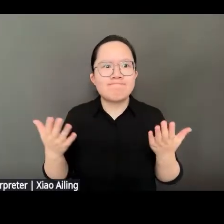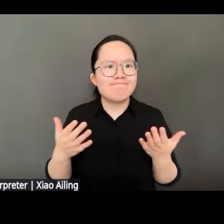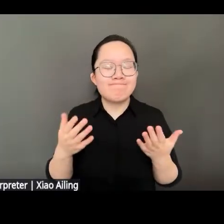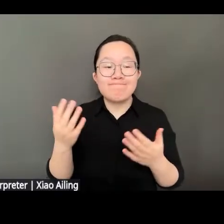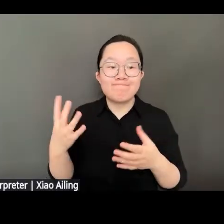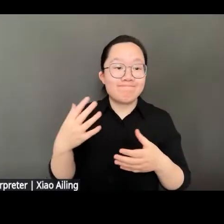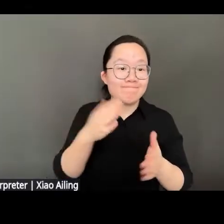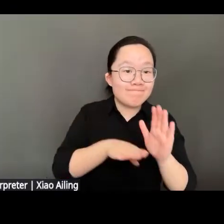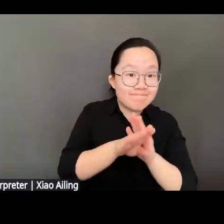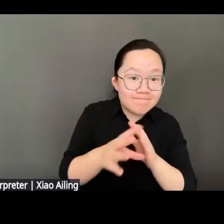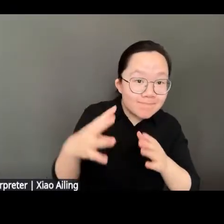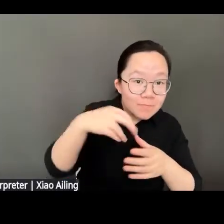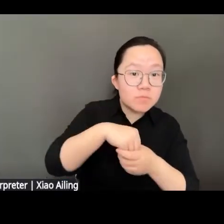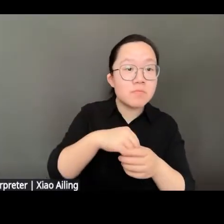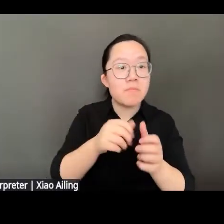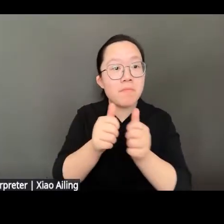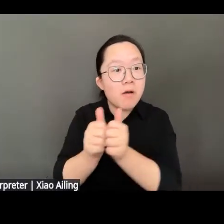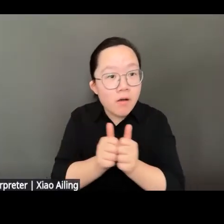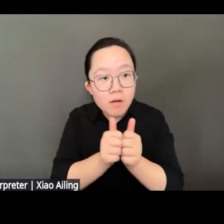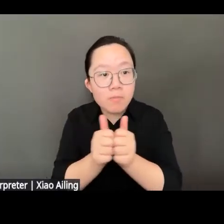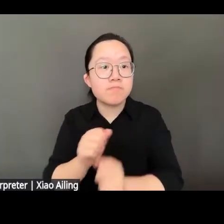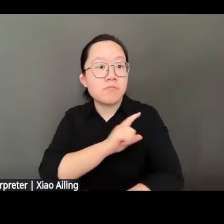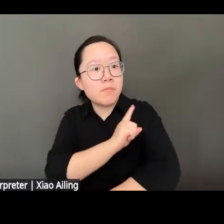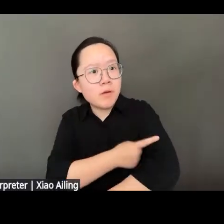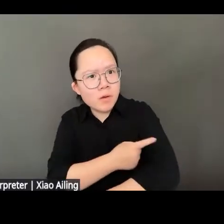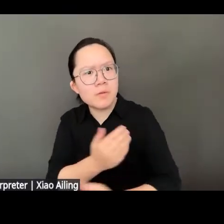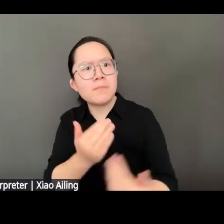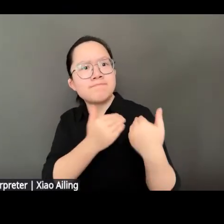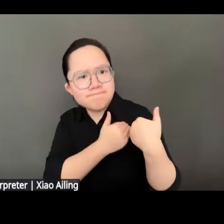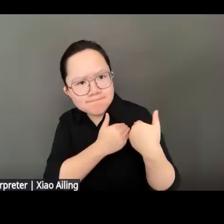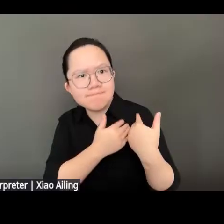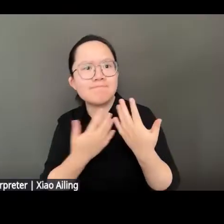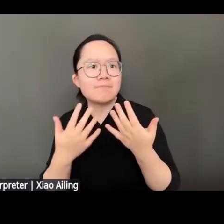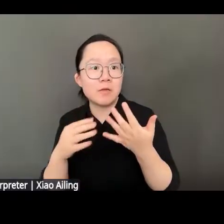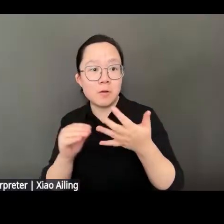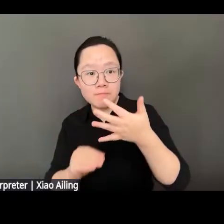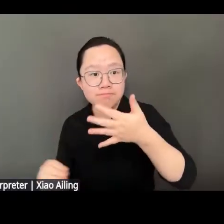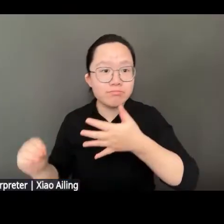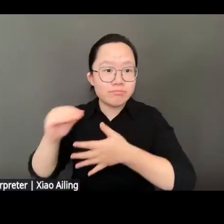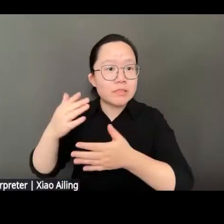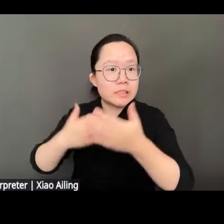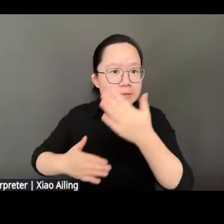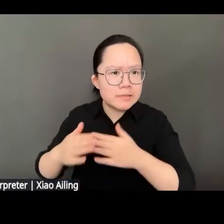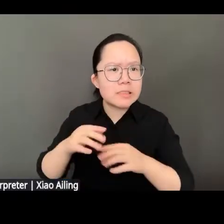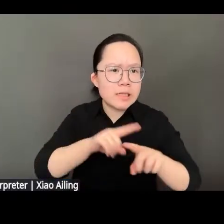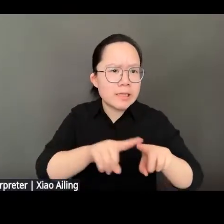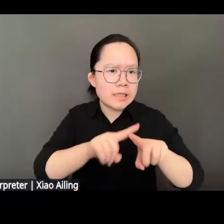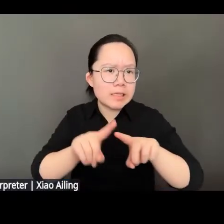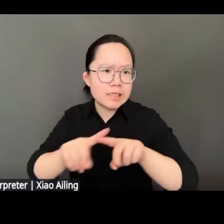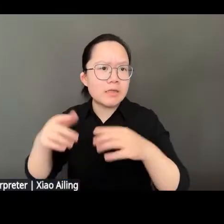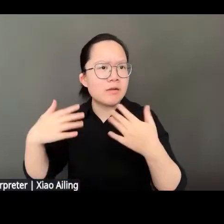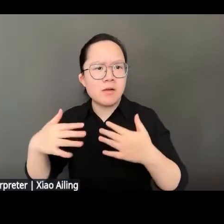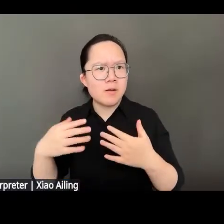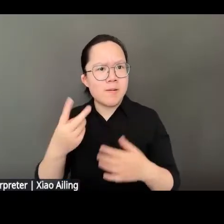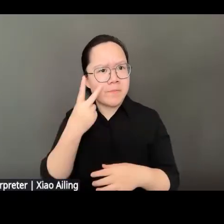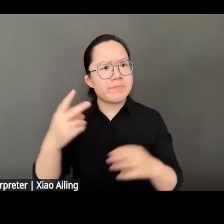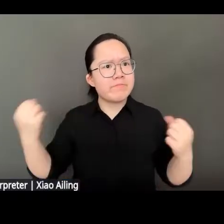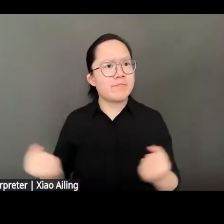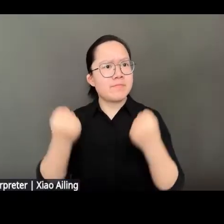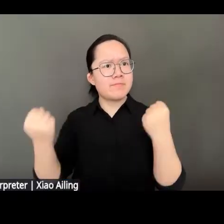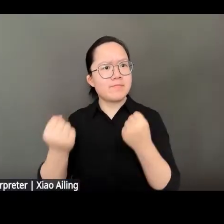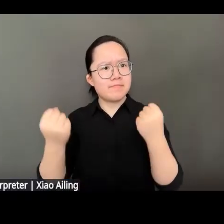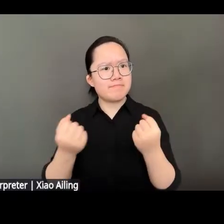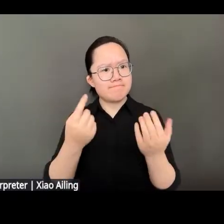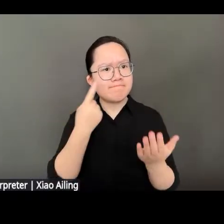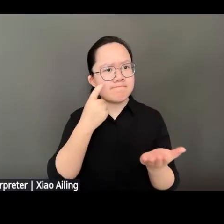words actually mean in practice, what they look like when they're really working, but also the challenges of misuse and